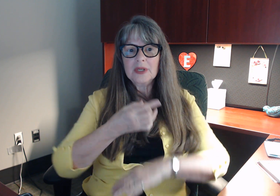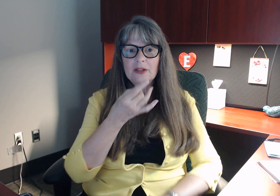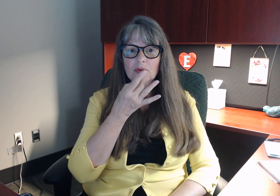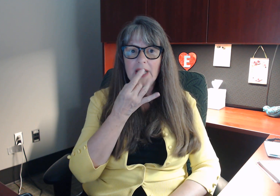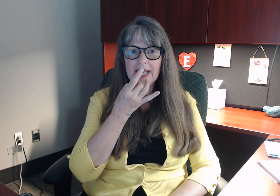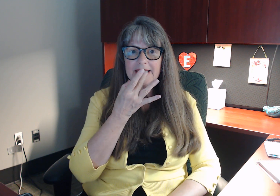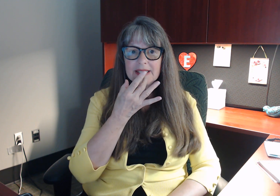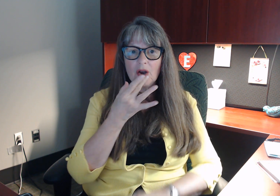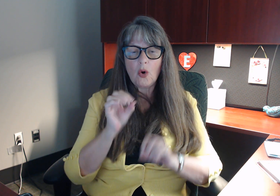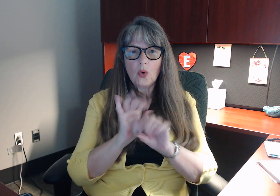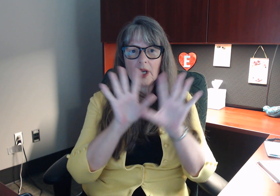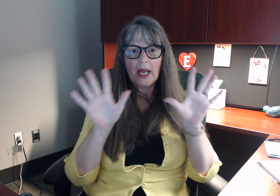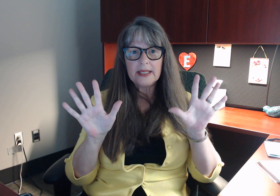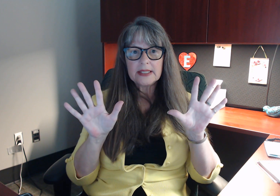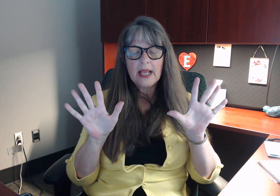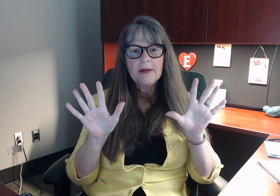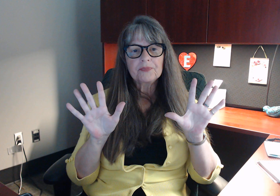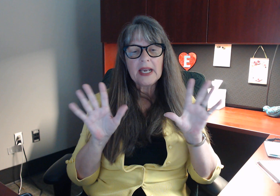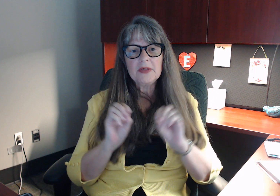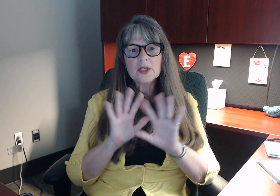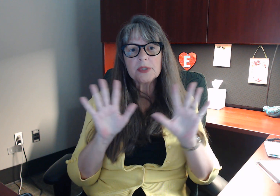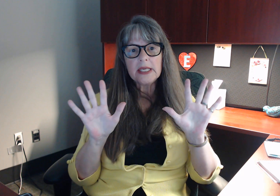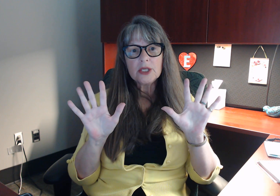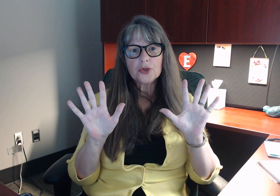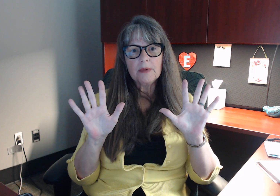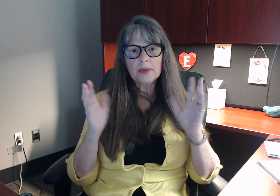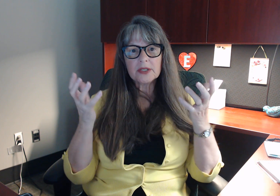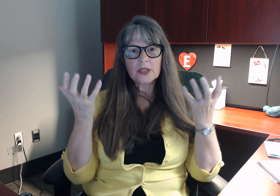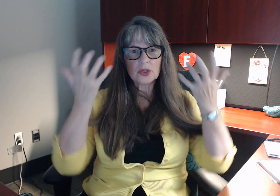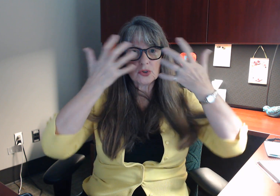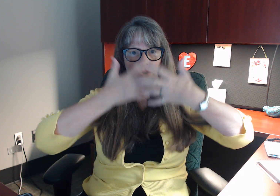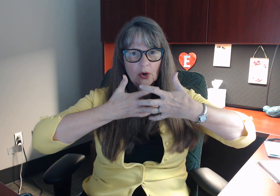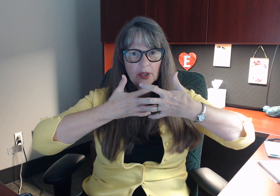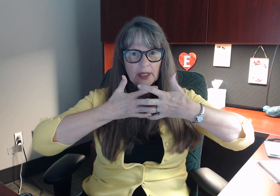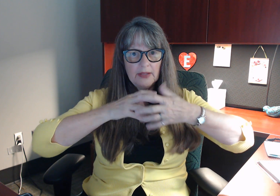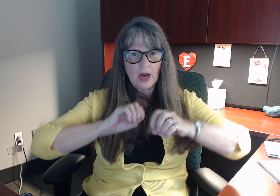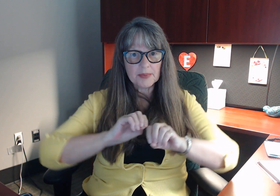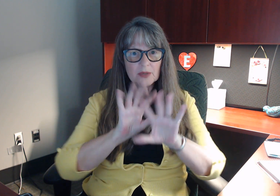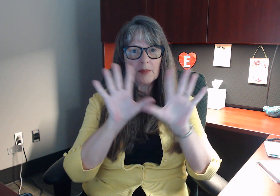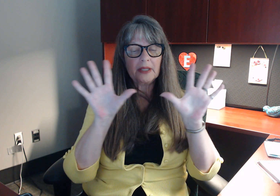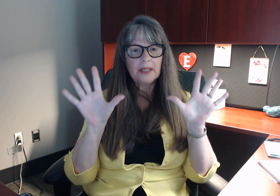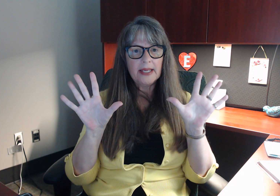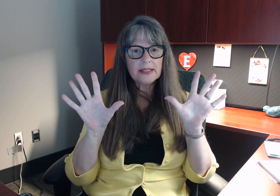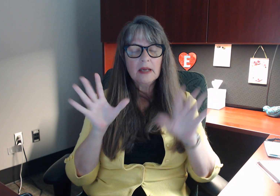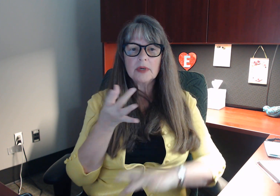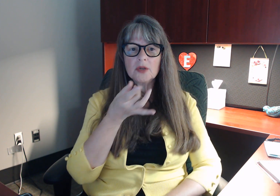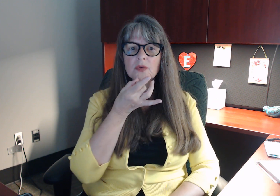either lights or lights. And I think this one's easier to remember because this is dark and the opposite would be light, but also this